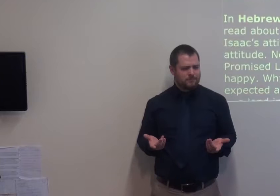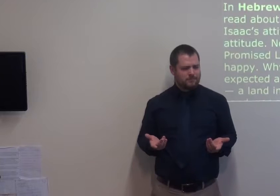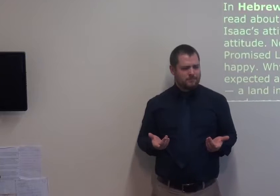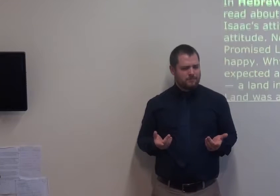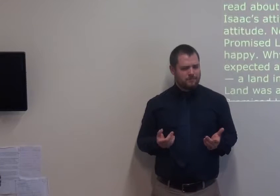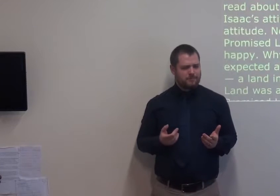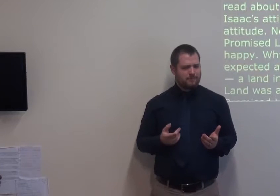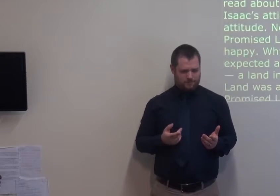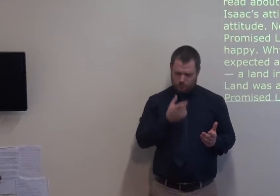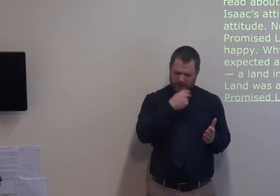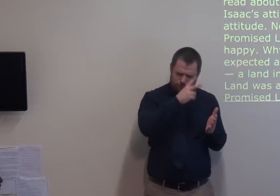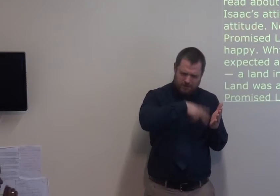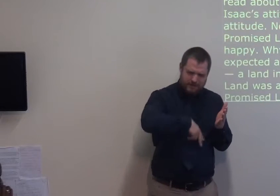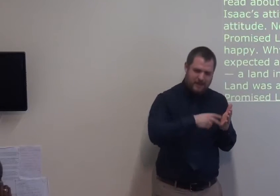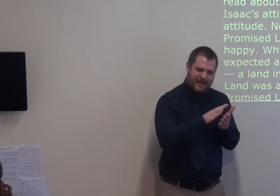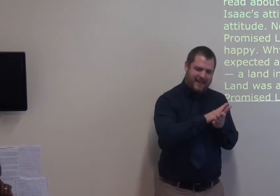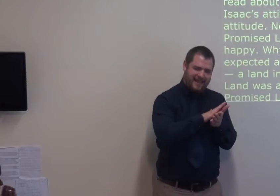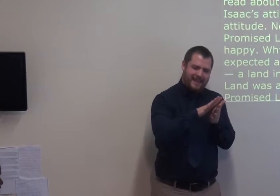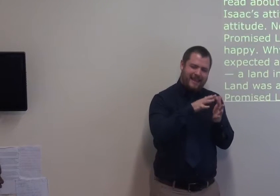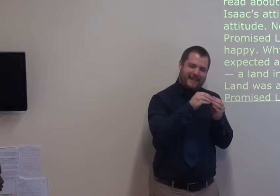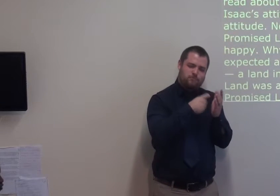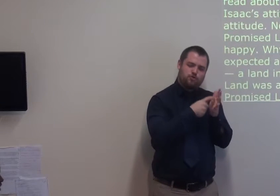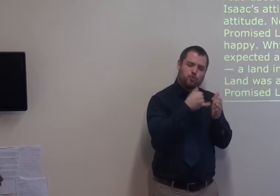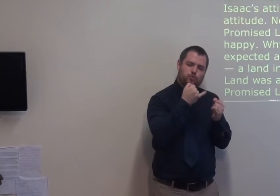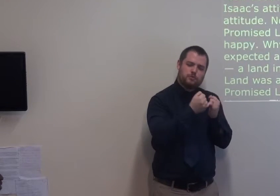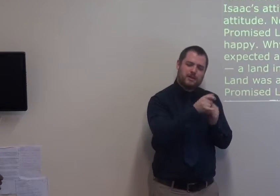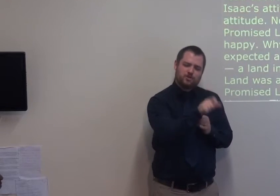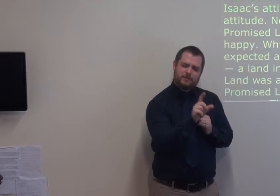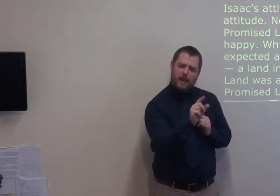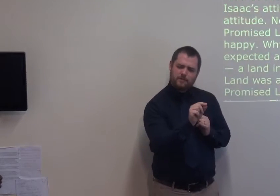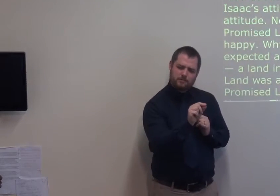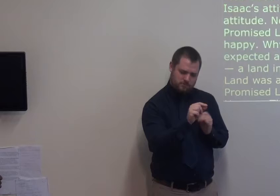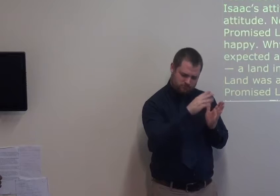In Hebrews chapter 11, I can read about Abraham's attitude,